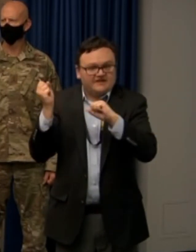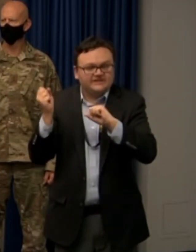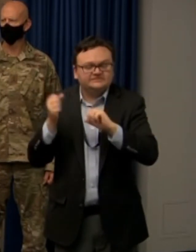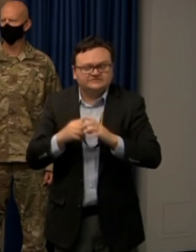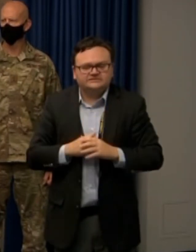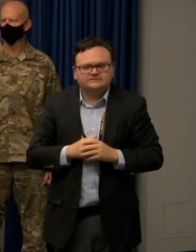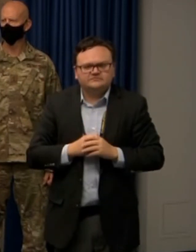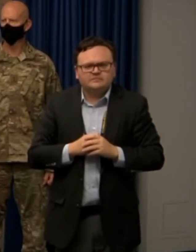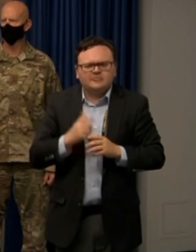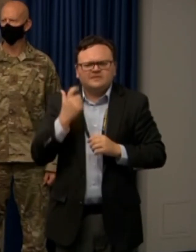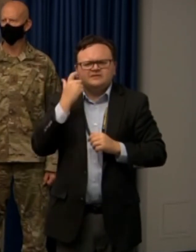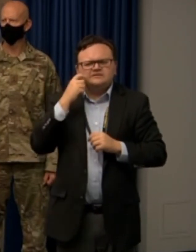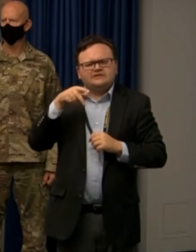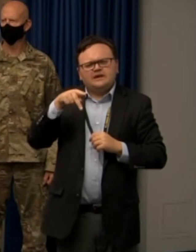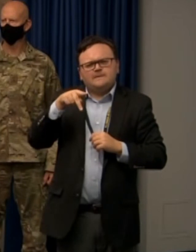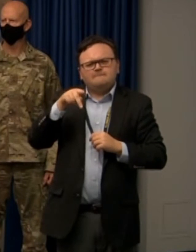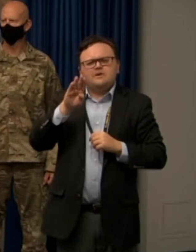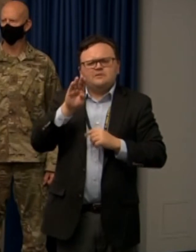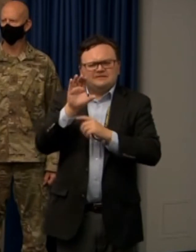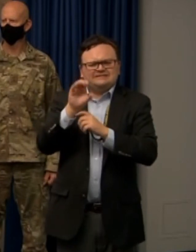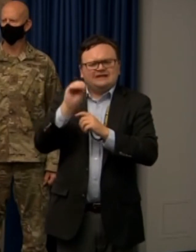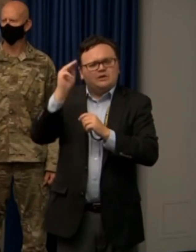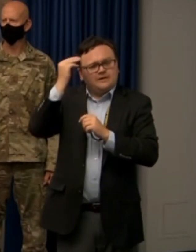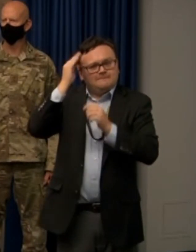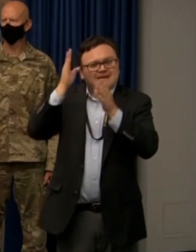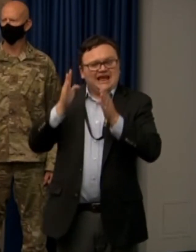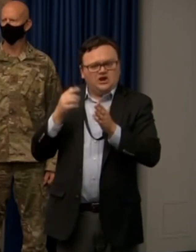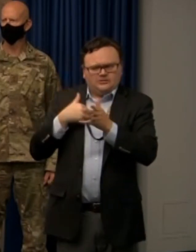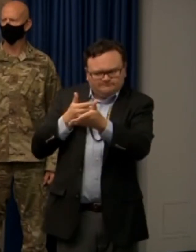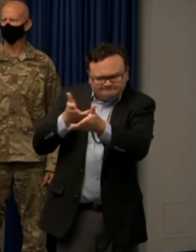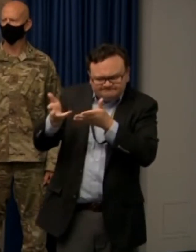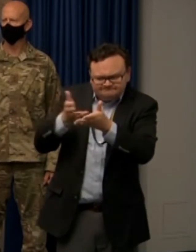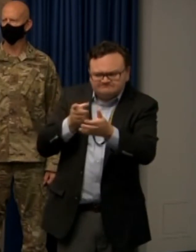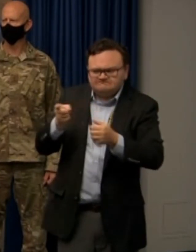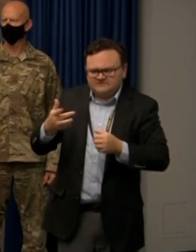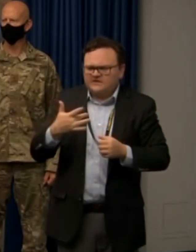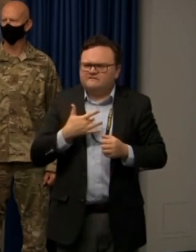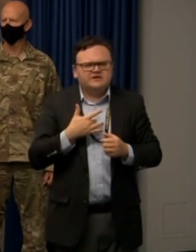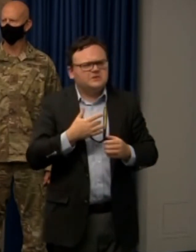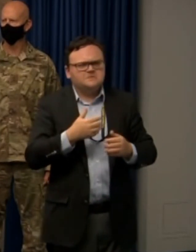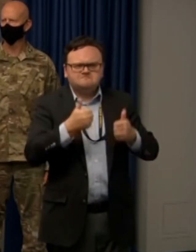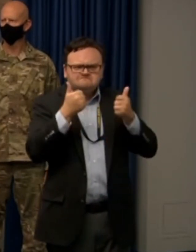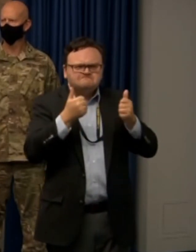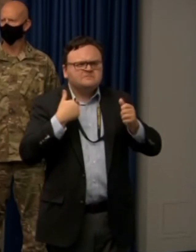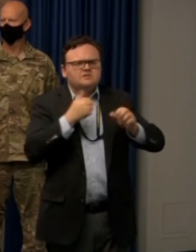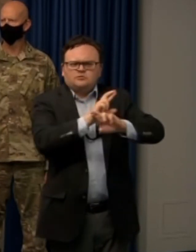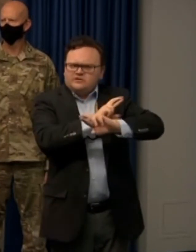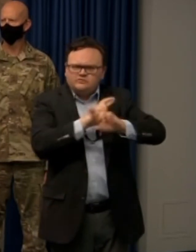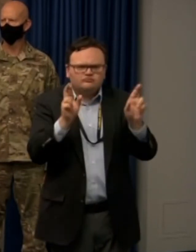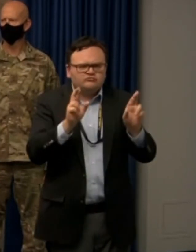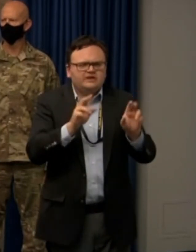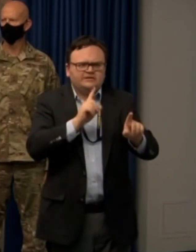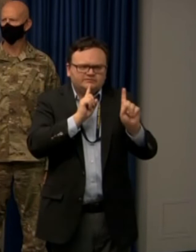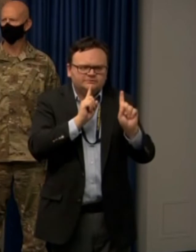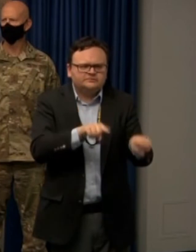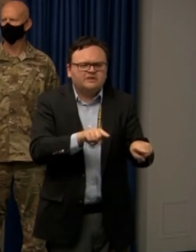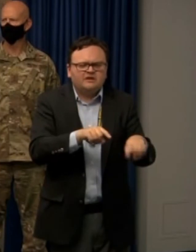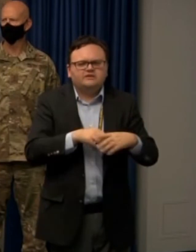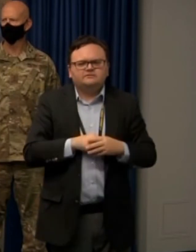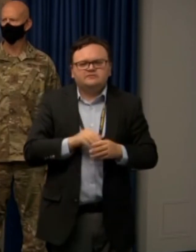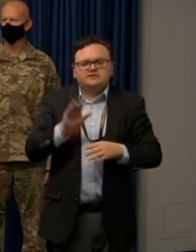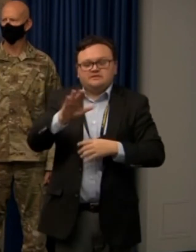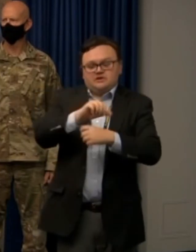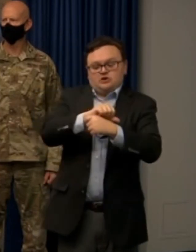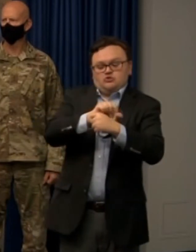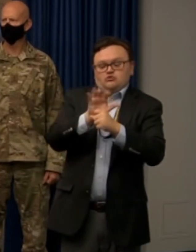think, I spoke with the mayor of Palm Beach County today. They feel like they're in good position to respond. Of course, their COVID, I think, trends